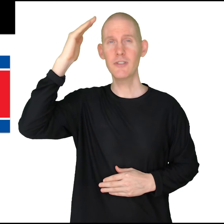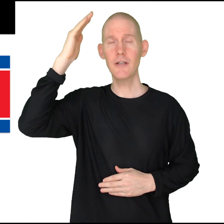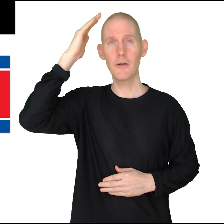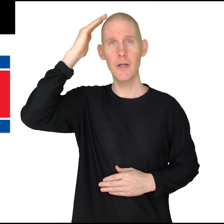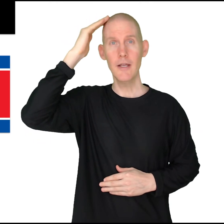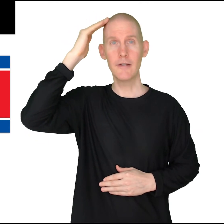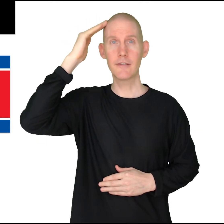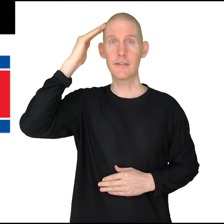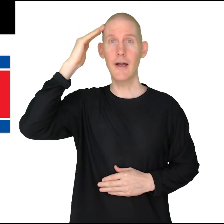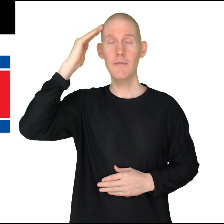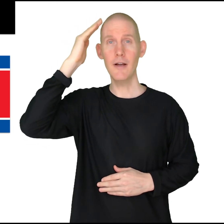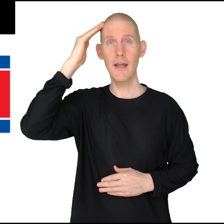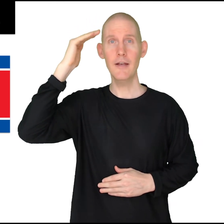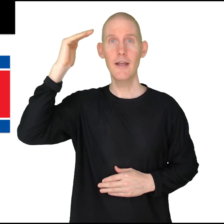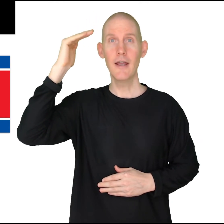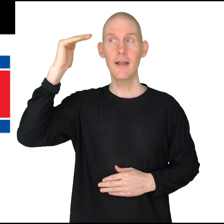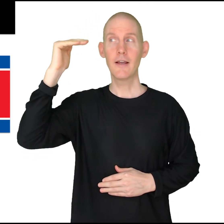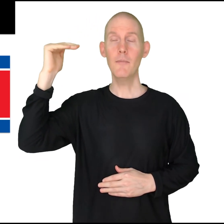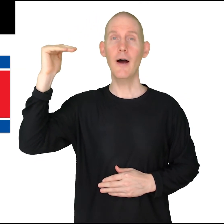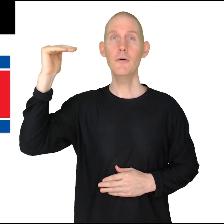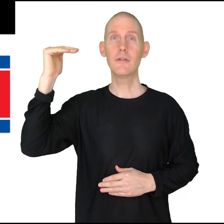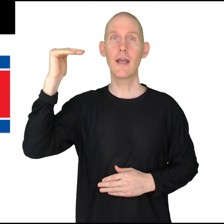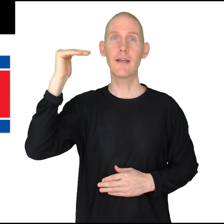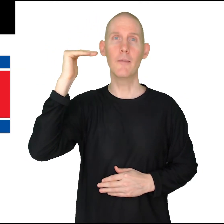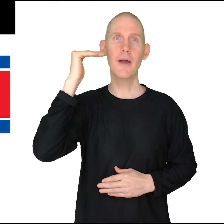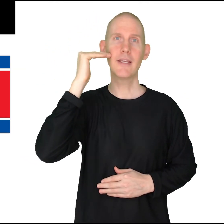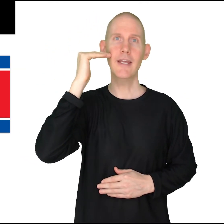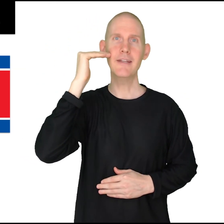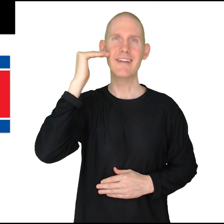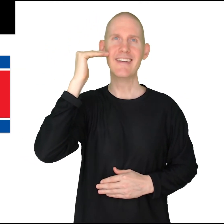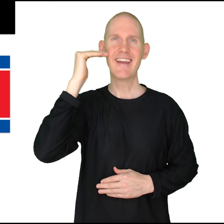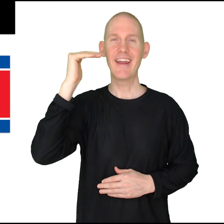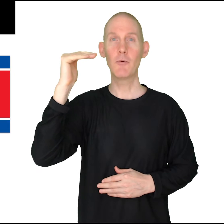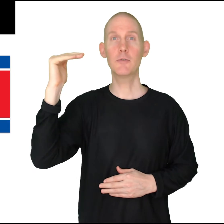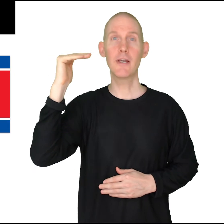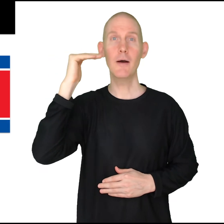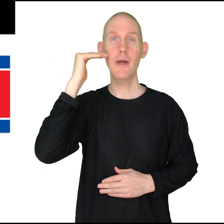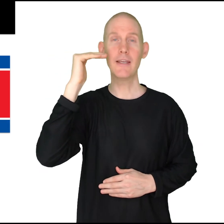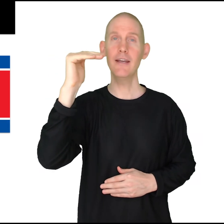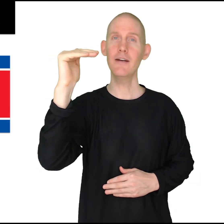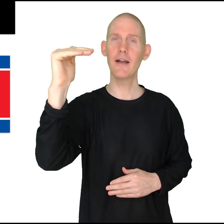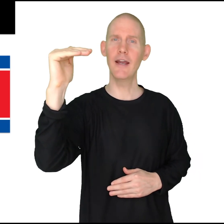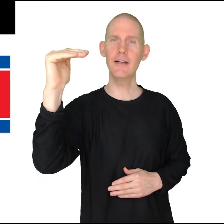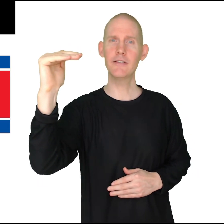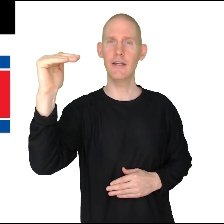bit the side of our head, come out and come back in. And once we come back in, our hand is in this